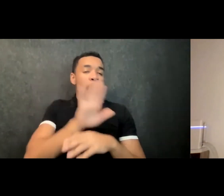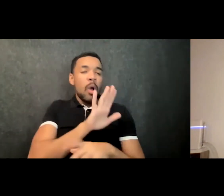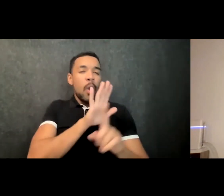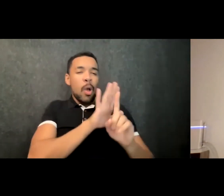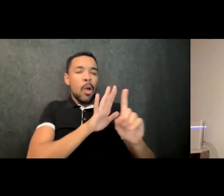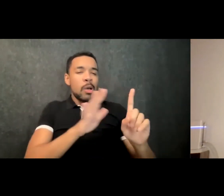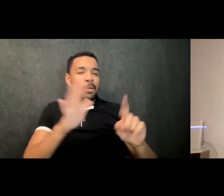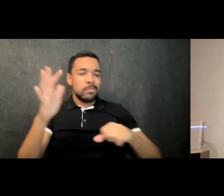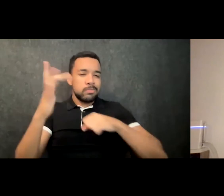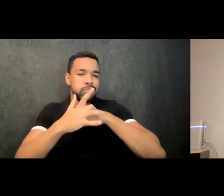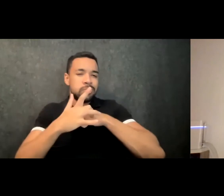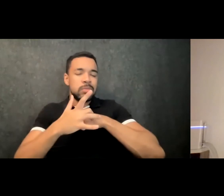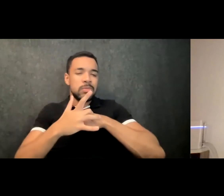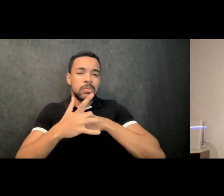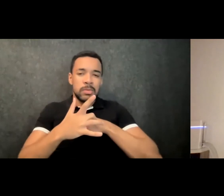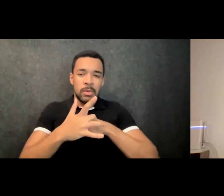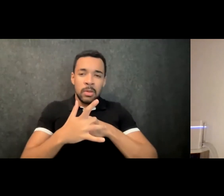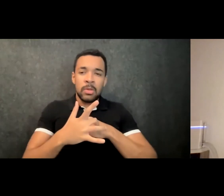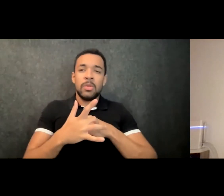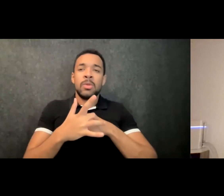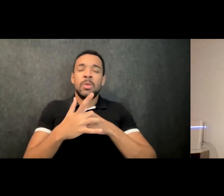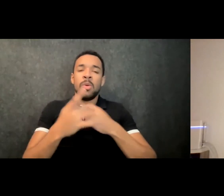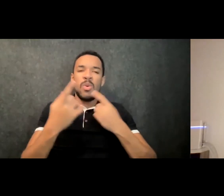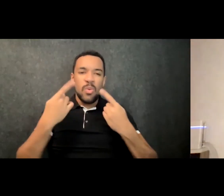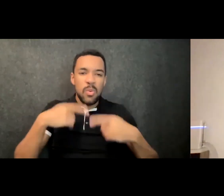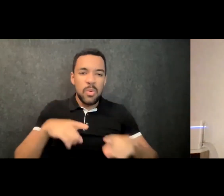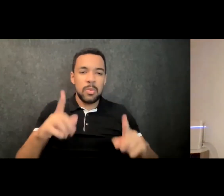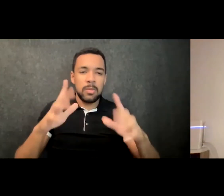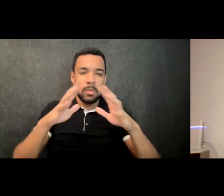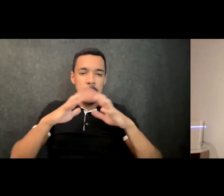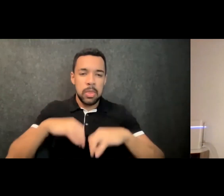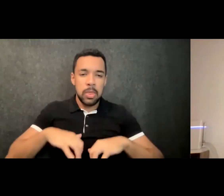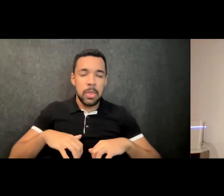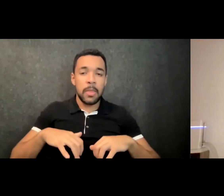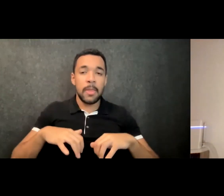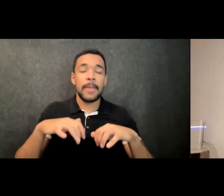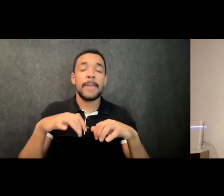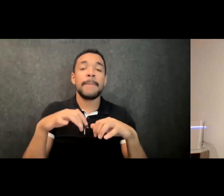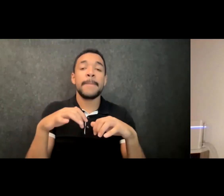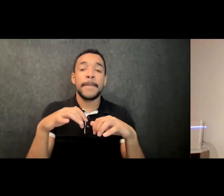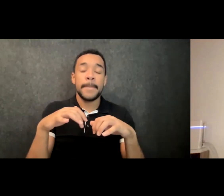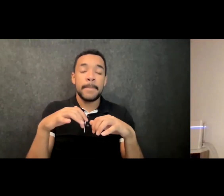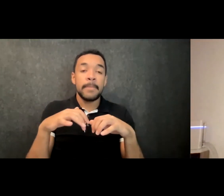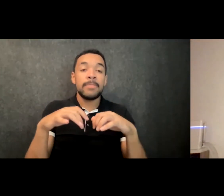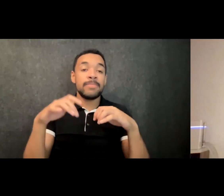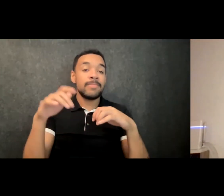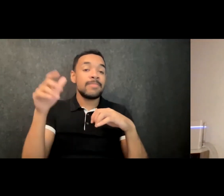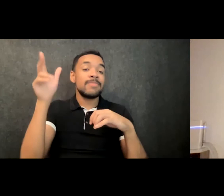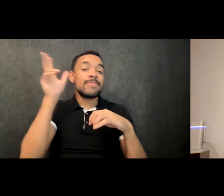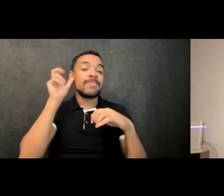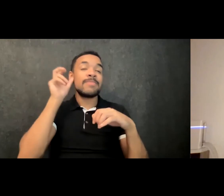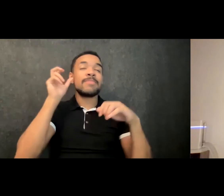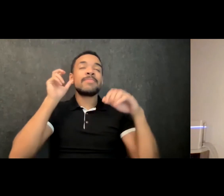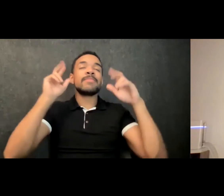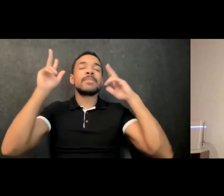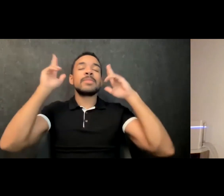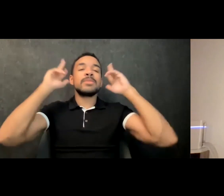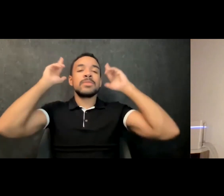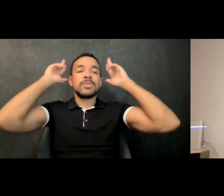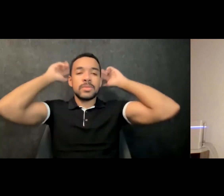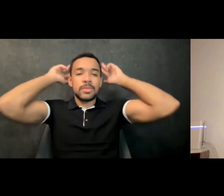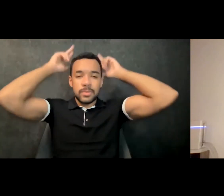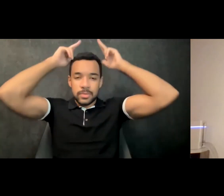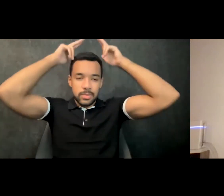Pieces of hair stuck to tear trails on my face. The quiet scrunch of scissors, the short sawing of a razor